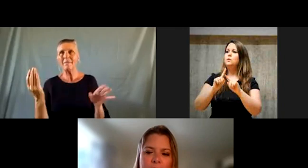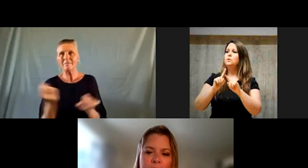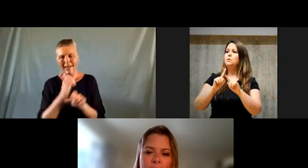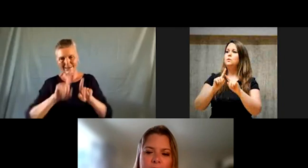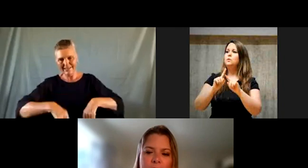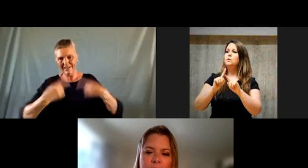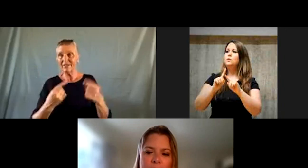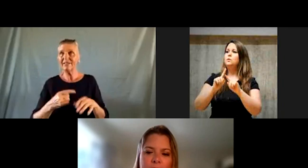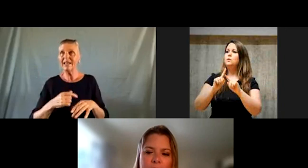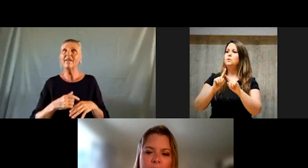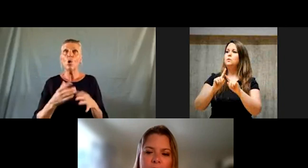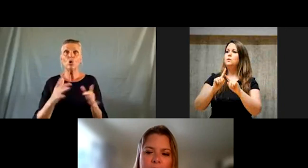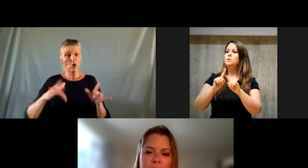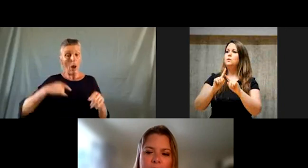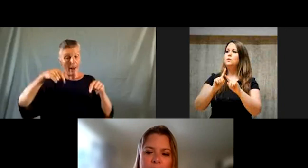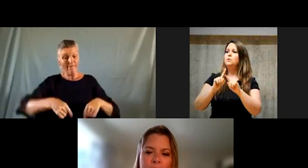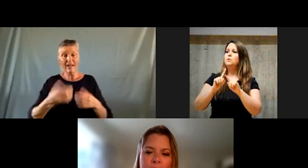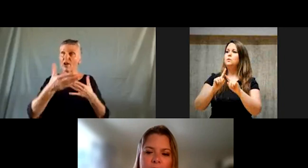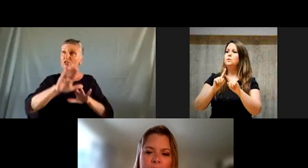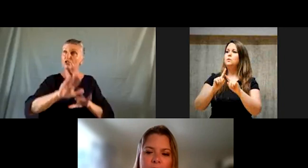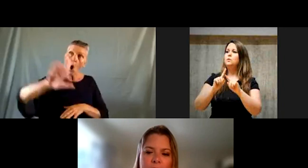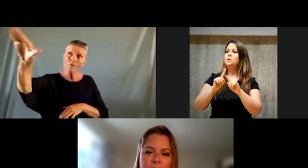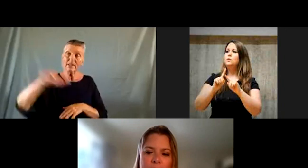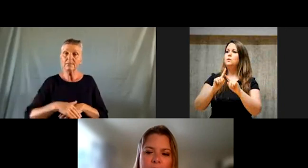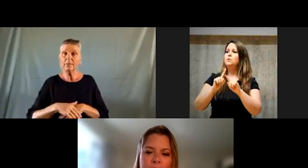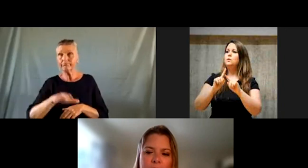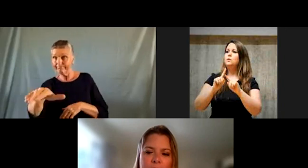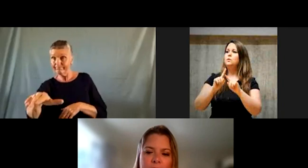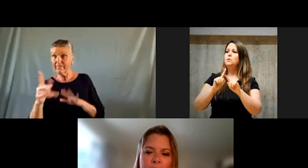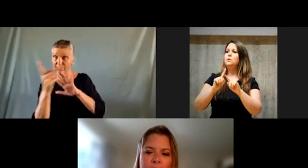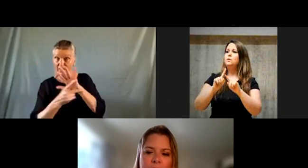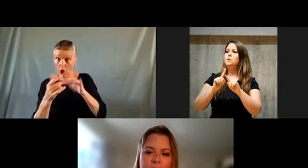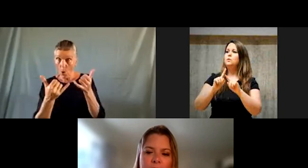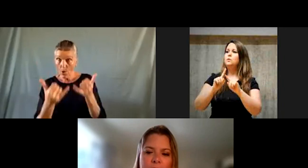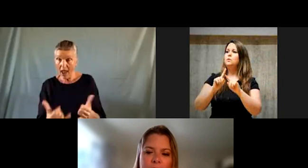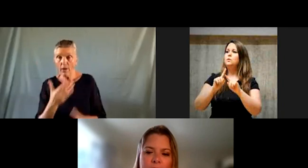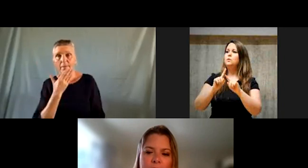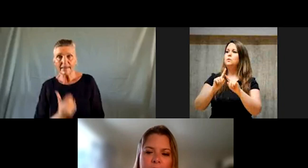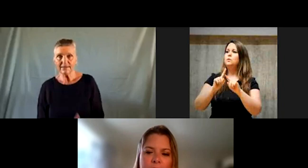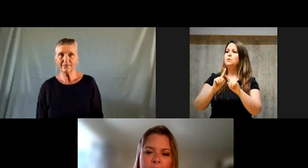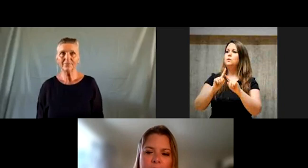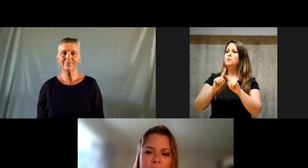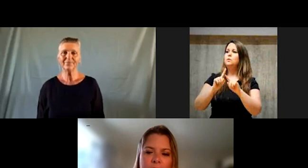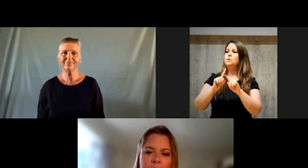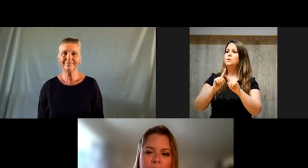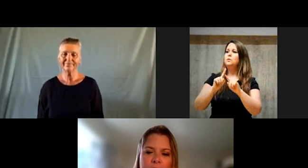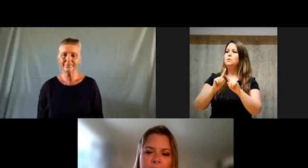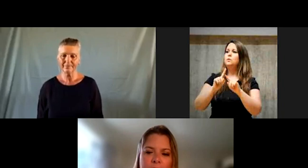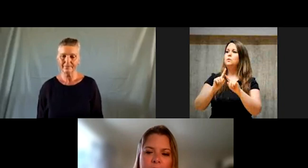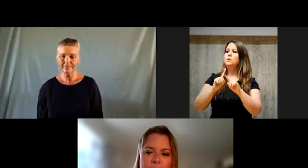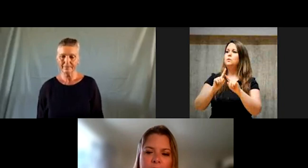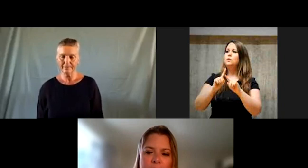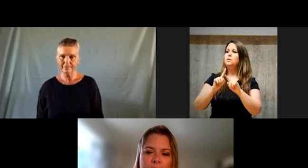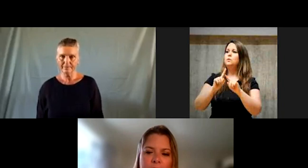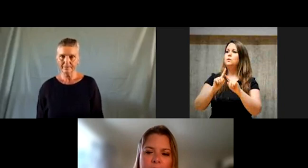you play the Anya video right now? Yes, I'm about to play the video. Perfect, thank you.